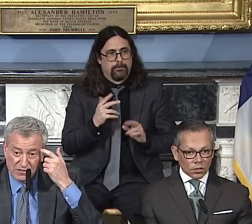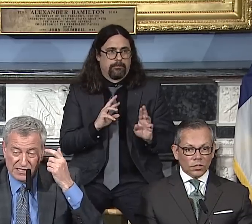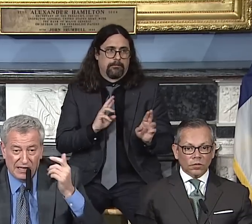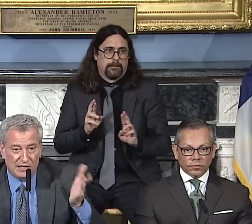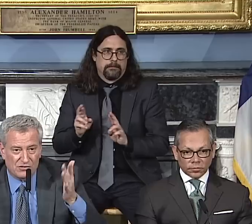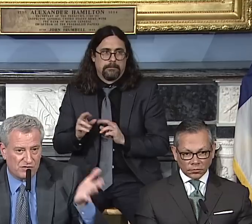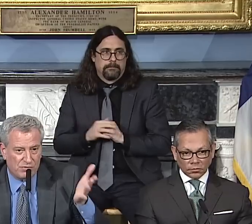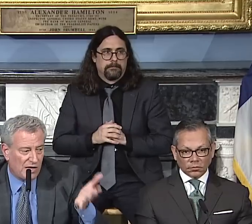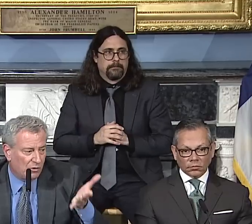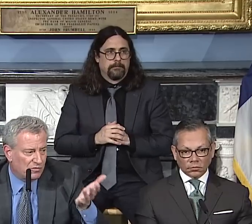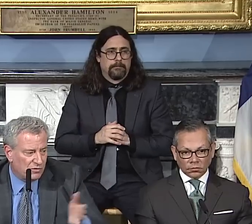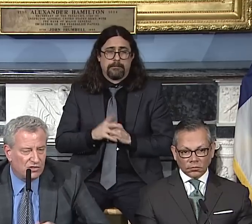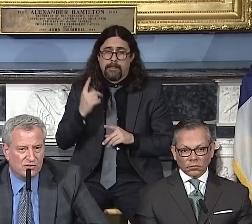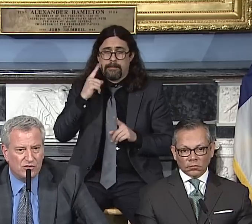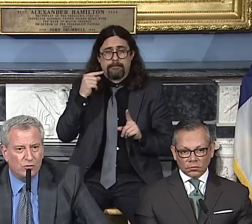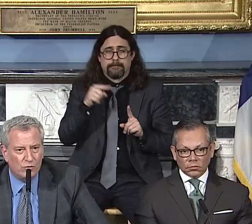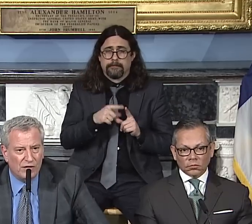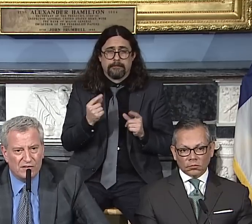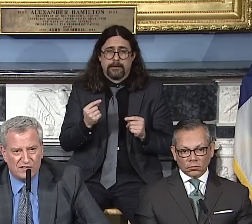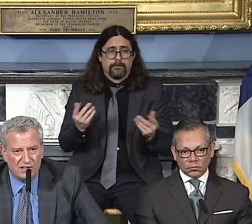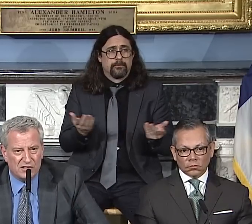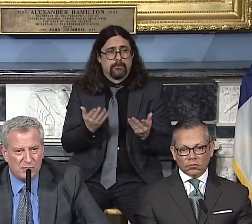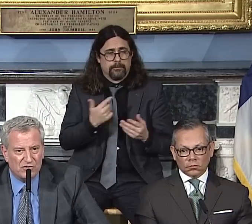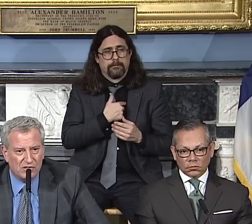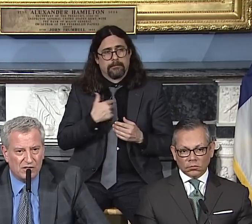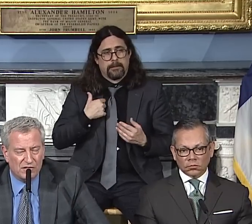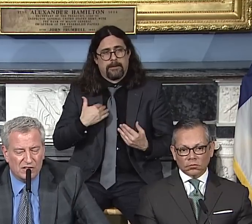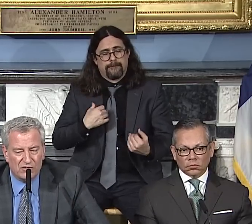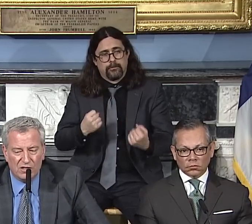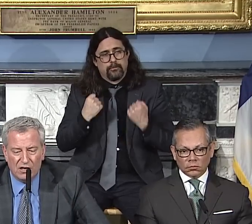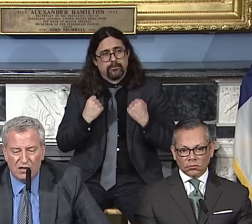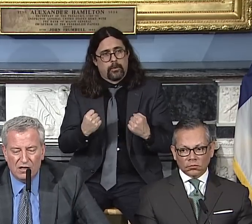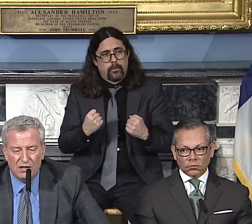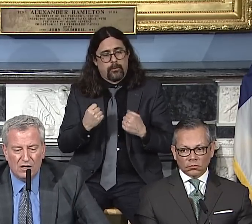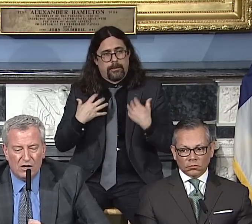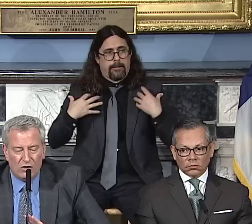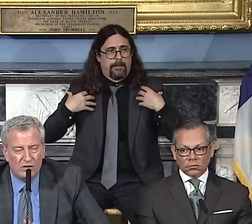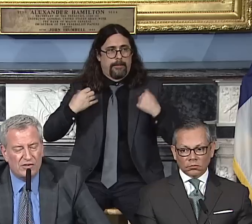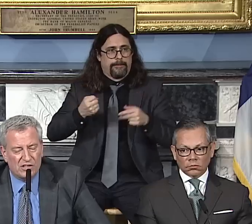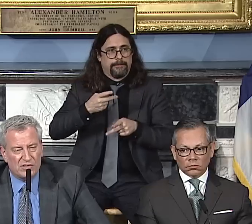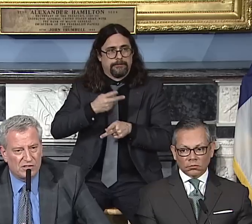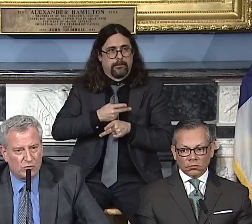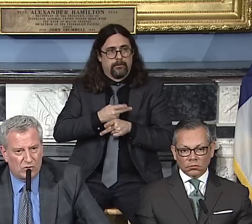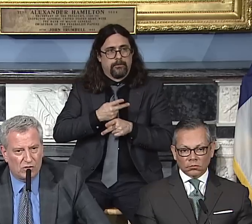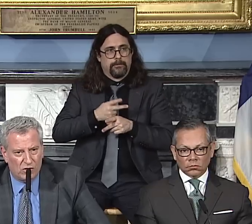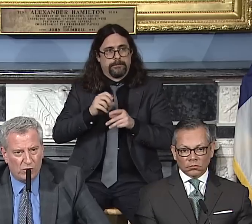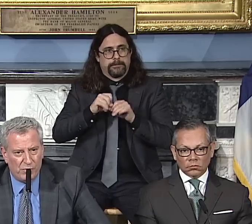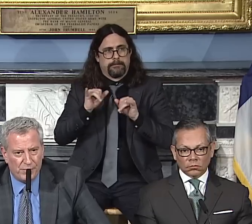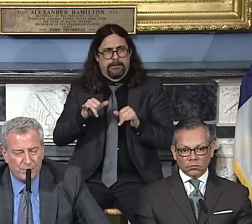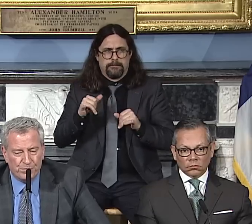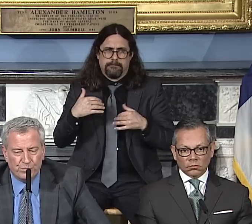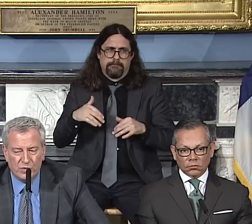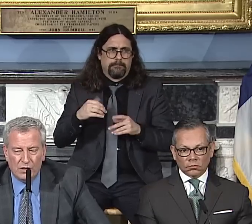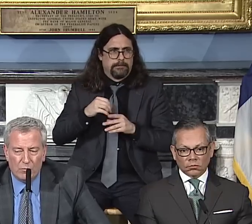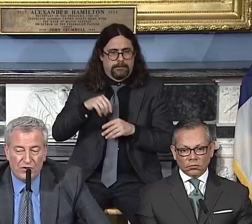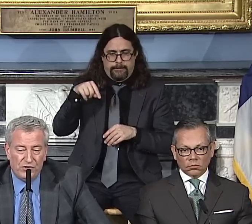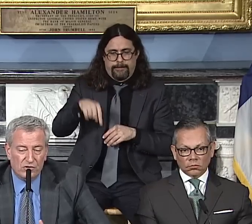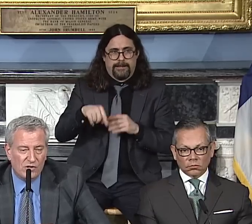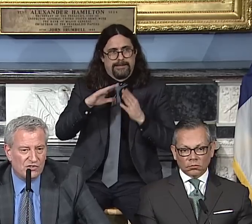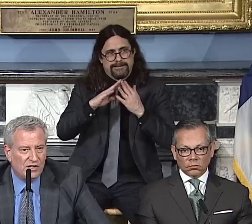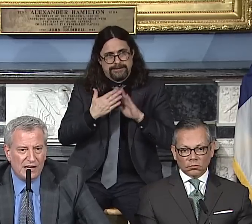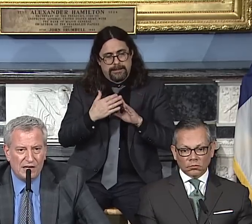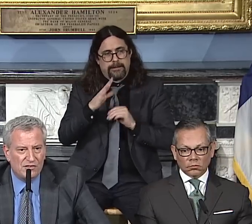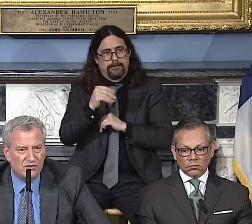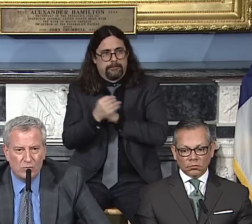system, notwithstanding its problems. We just do, and this city especially, in this country. All that should give us a little more hope. But